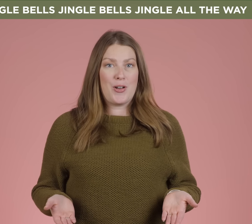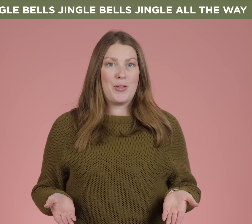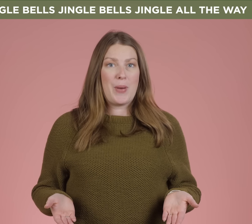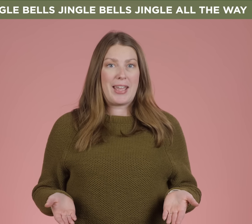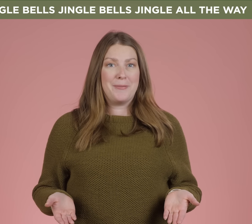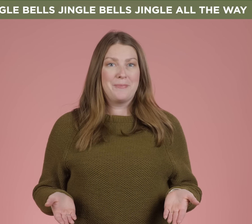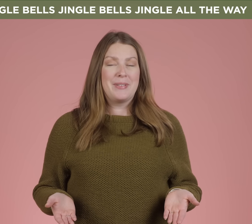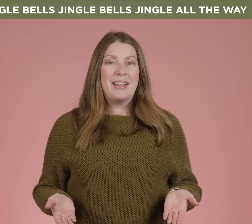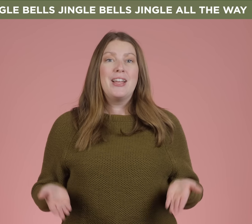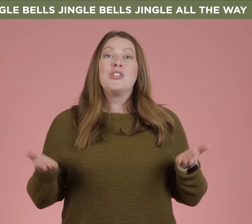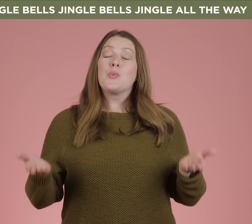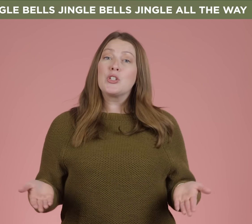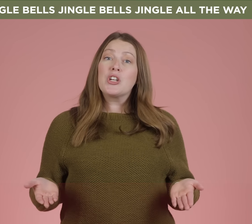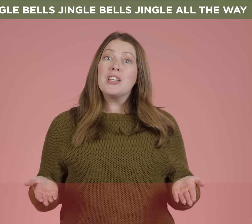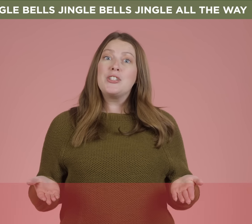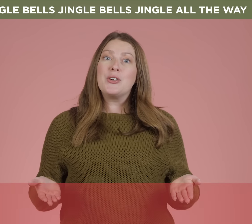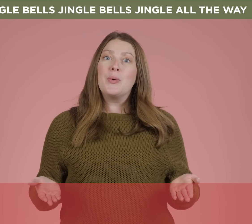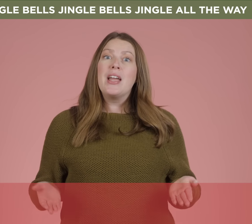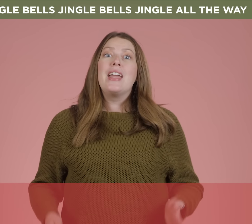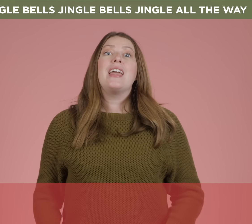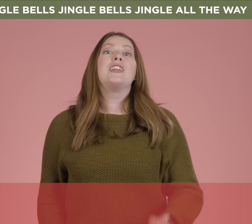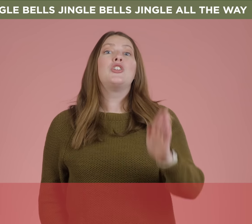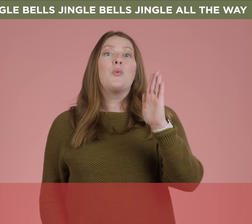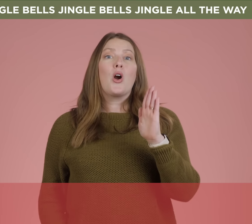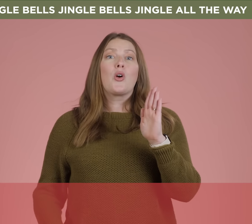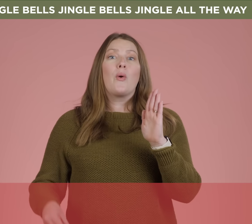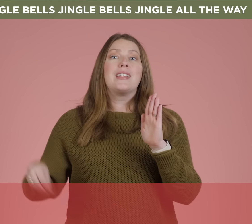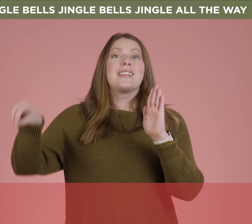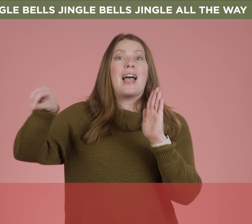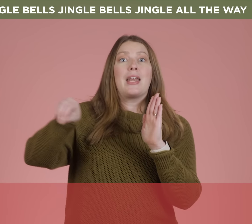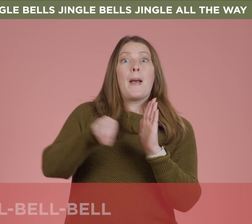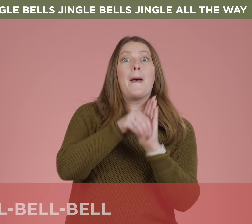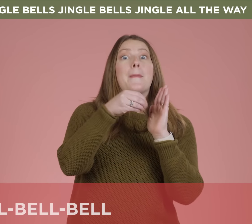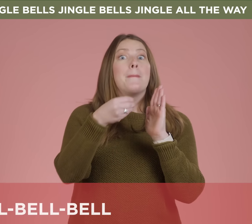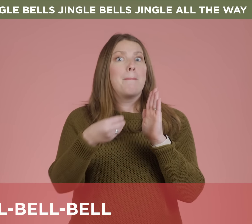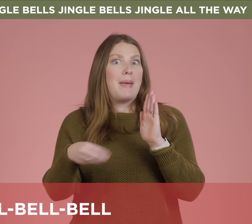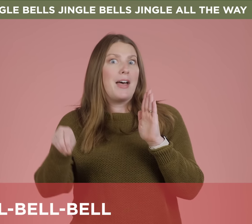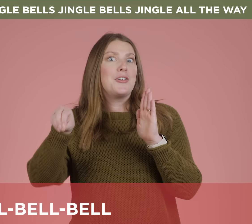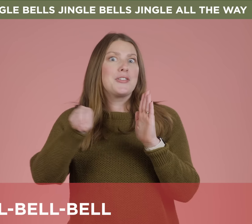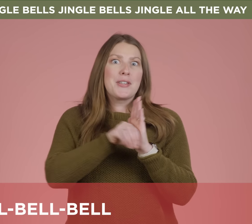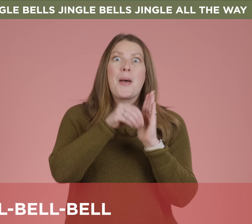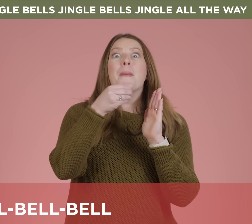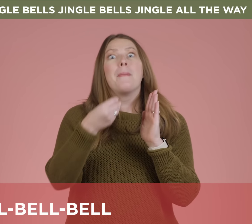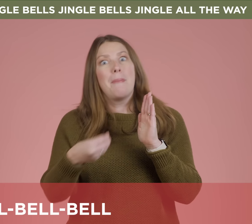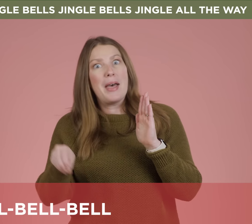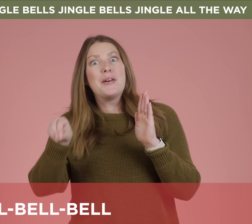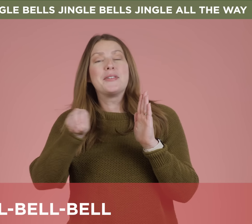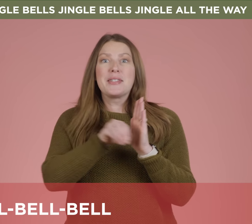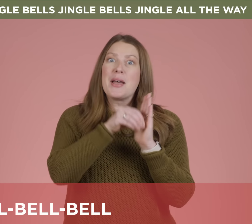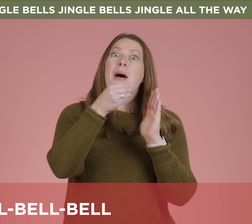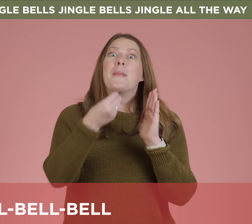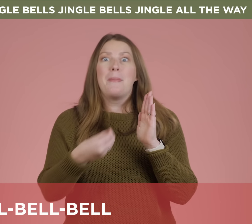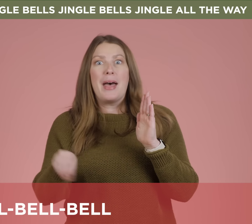the way. So what you're gonna do is you are going to sign bells, bells,